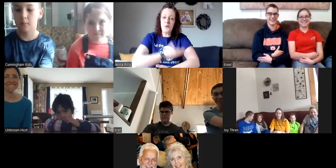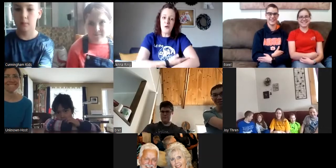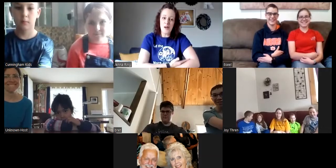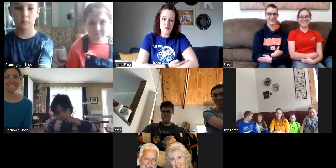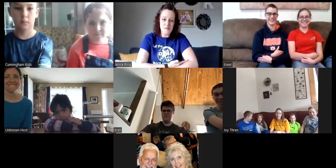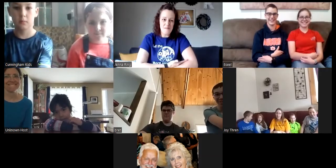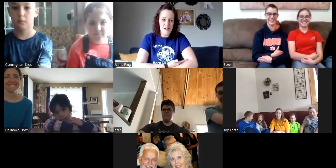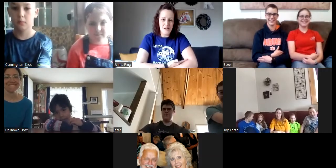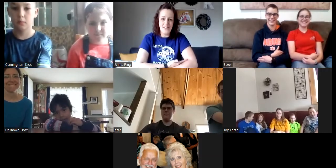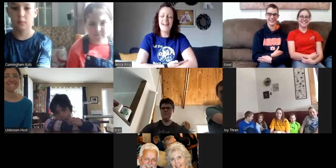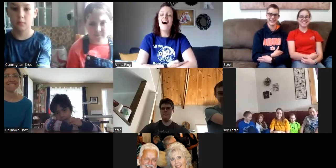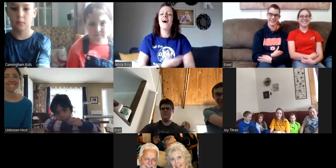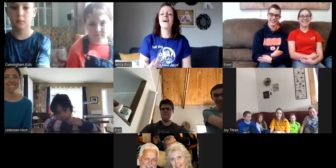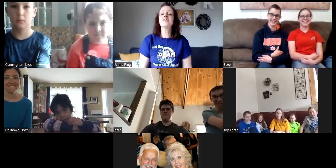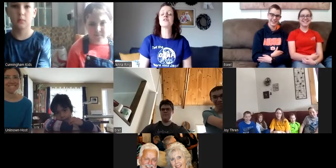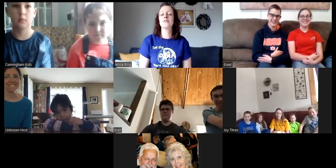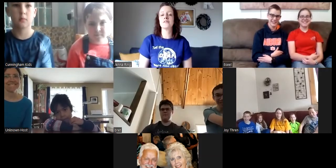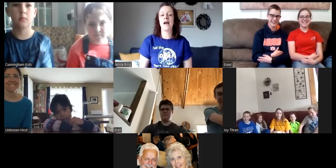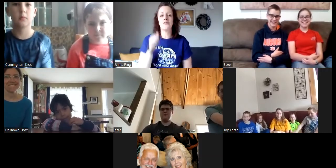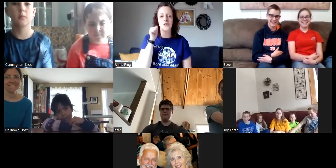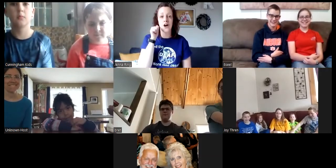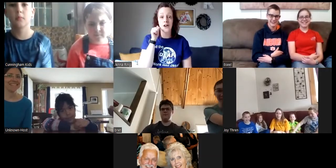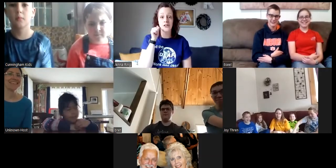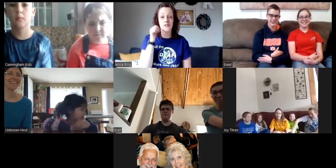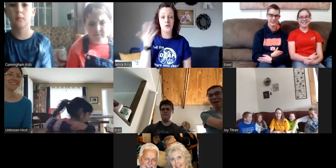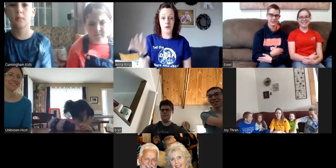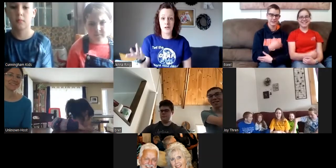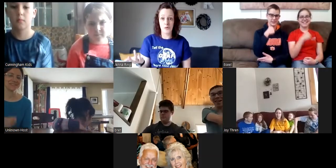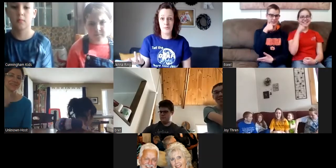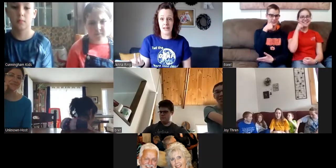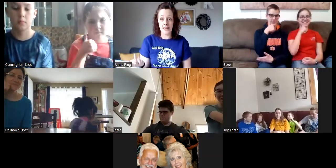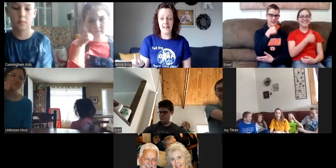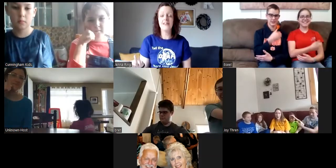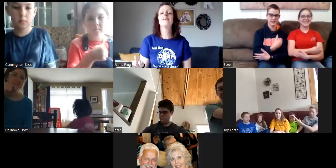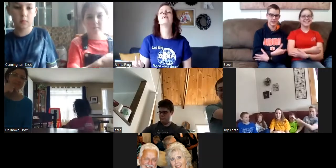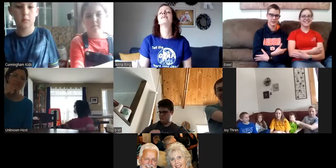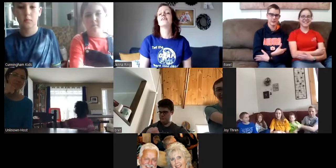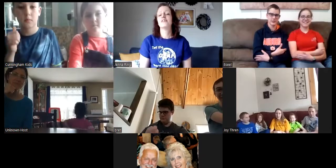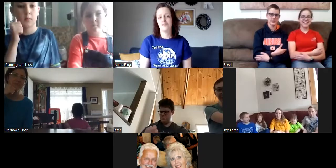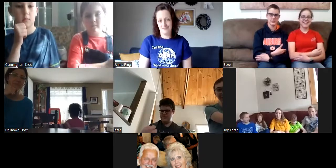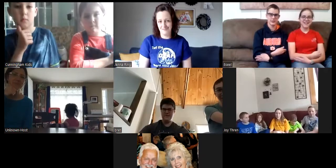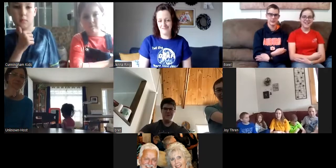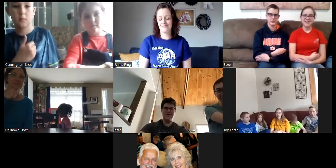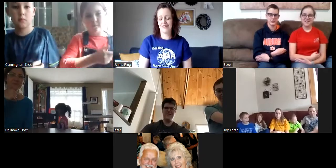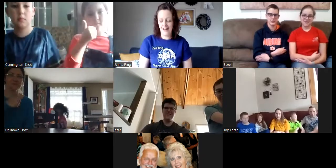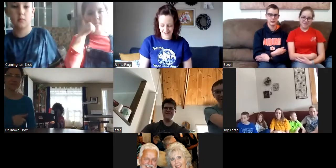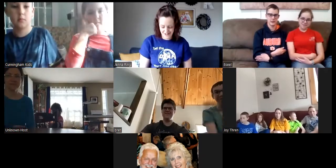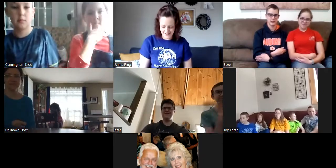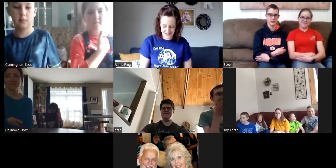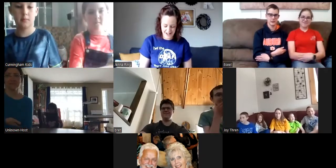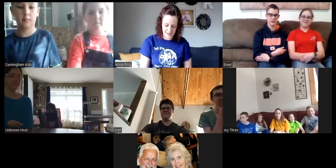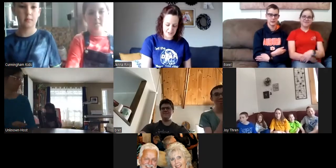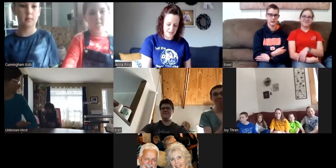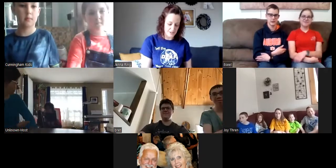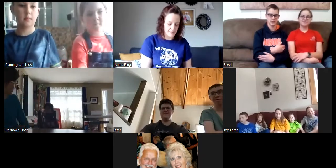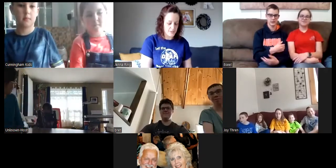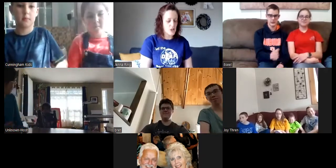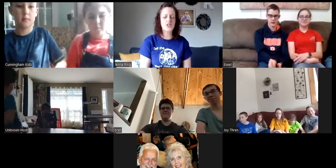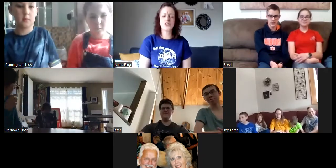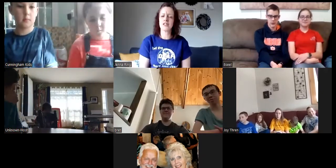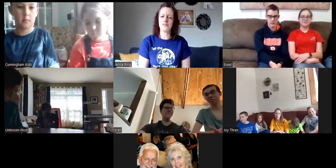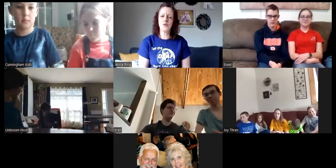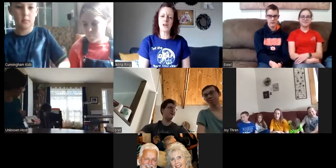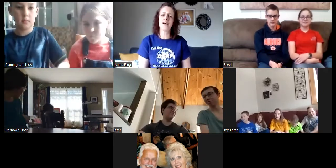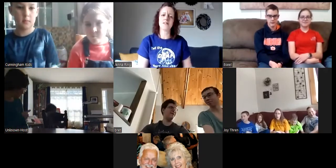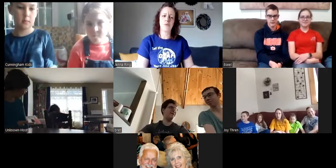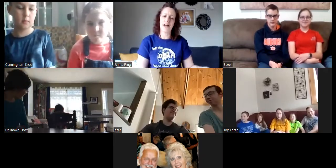just boy baby. All right, so the sign for daughter, of course, would be right. Absolutely.